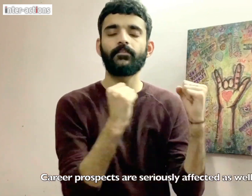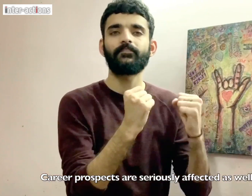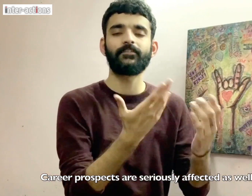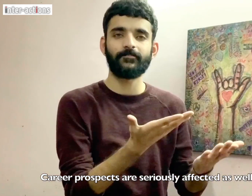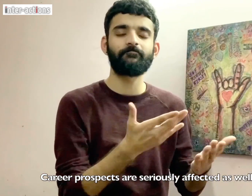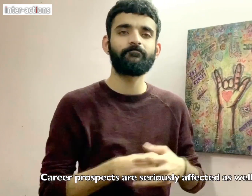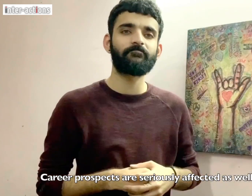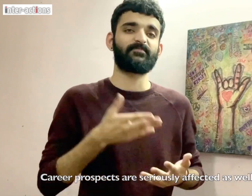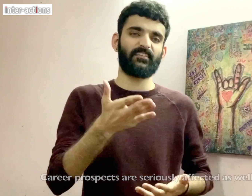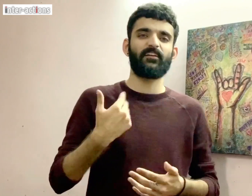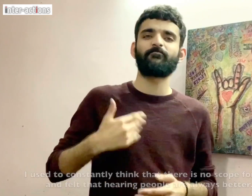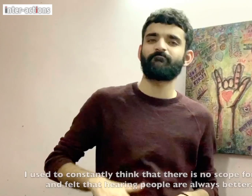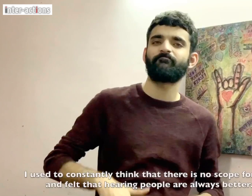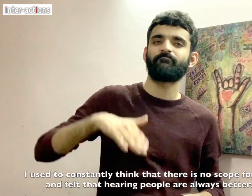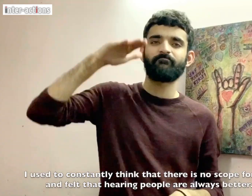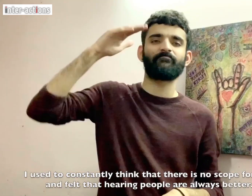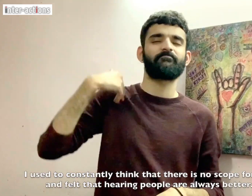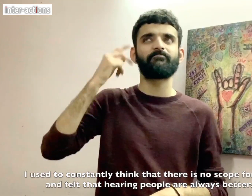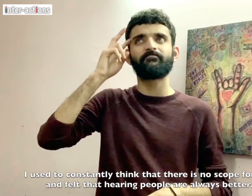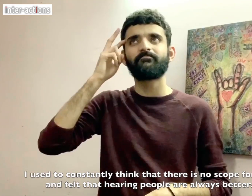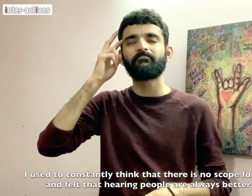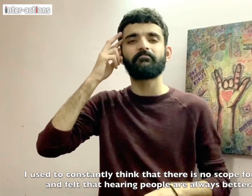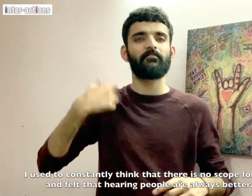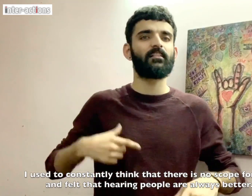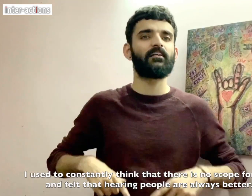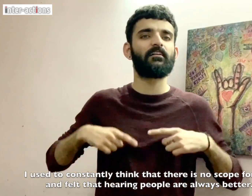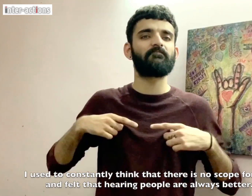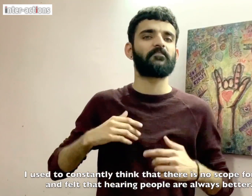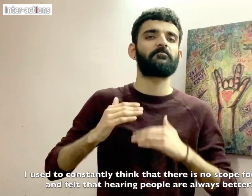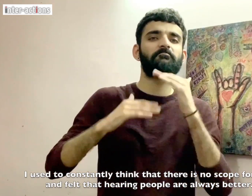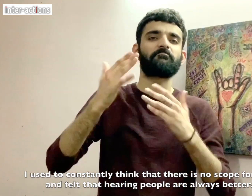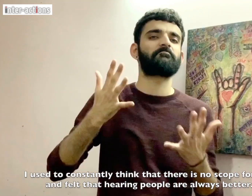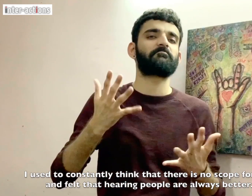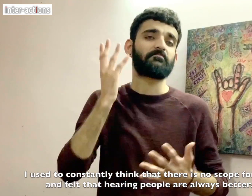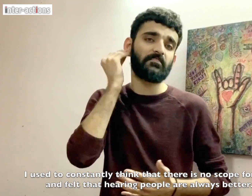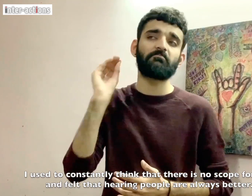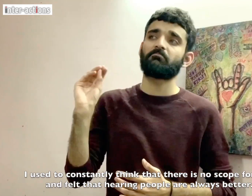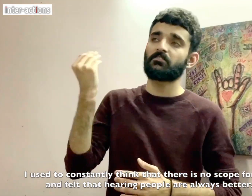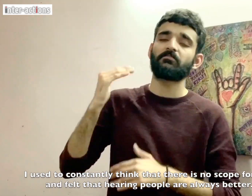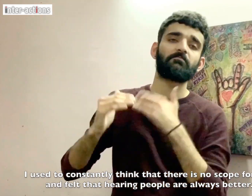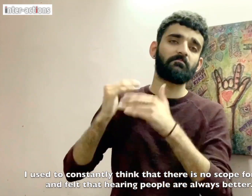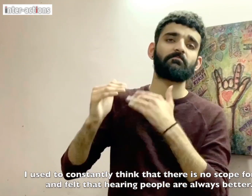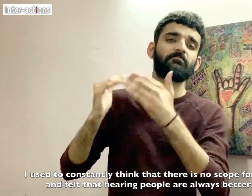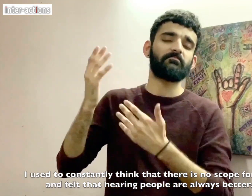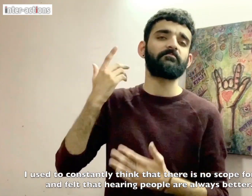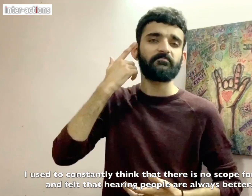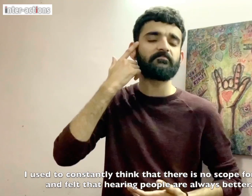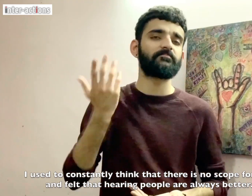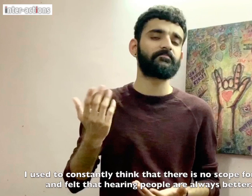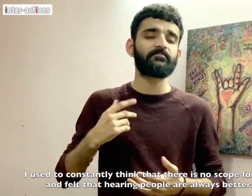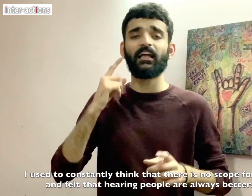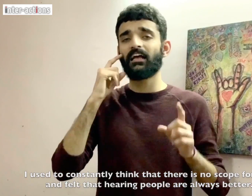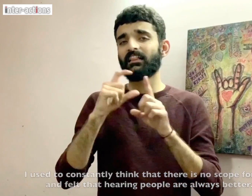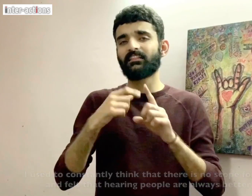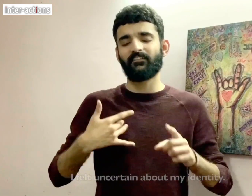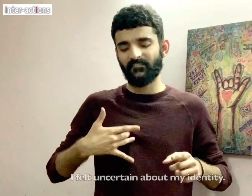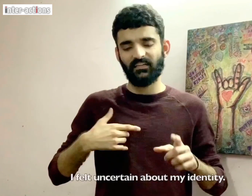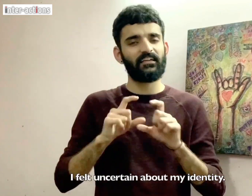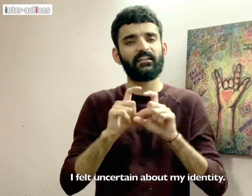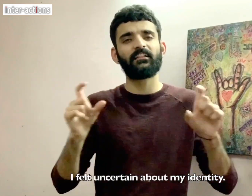Career prospects are seriously affected as well. I used to constantly think that there is no scope for me, and hearing people are always better. I was